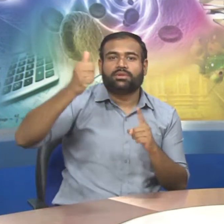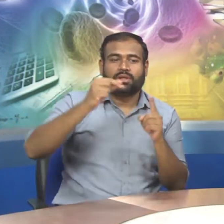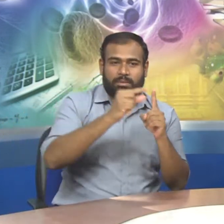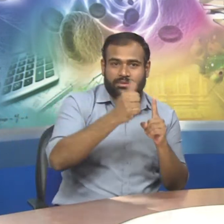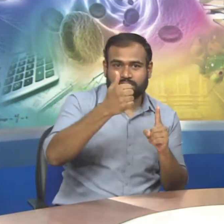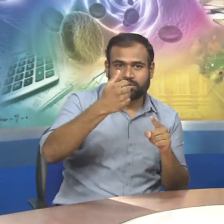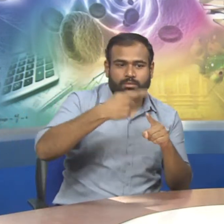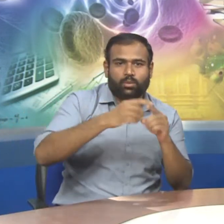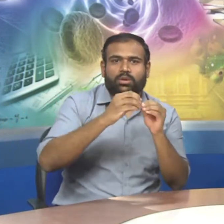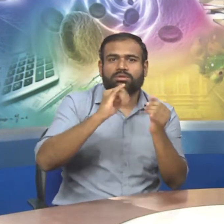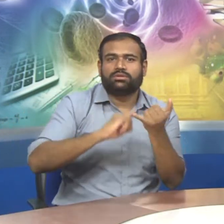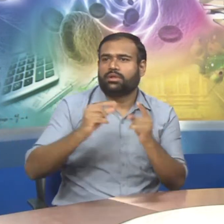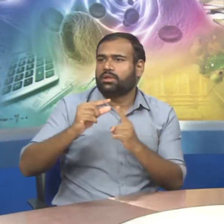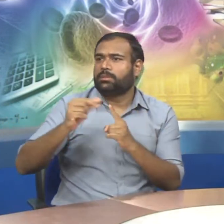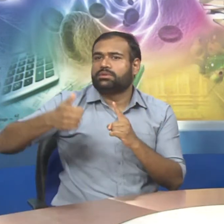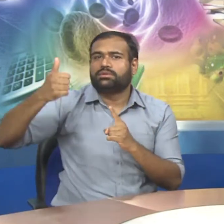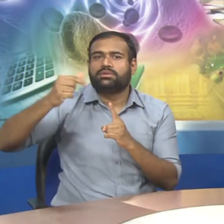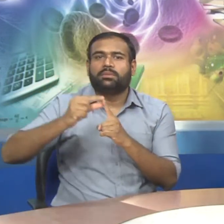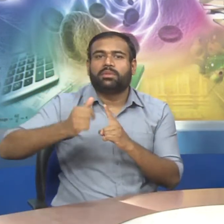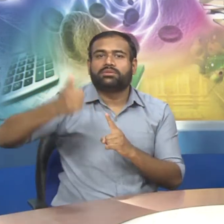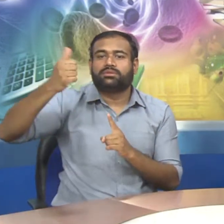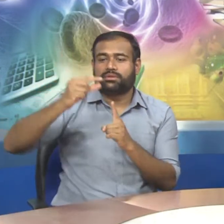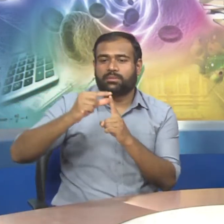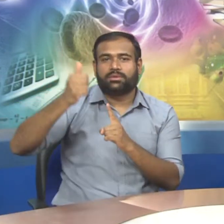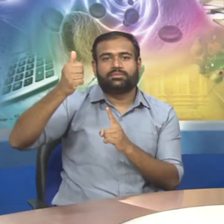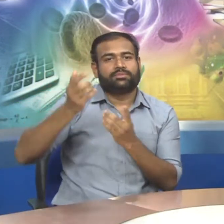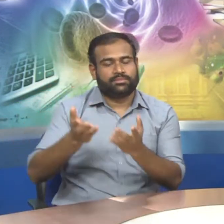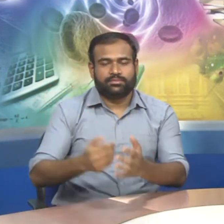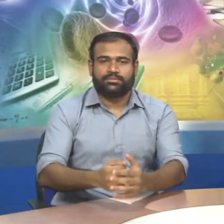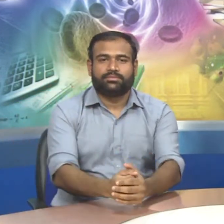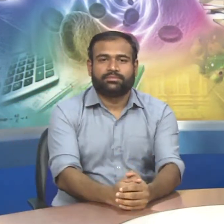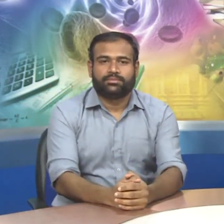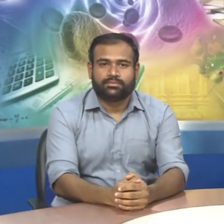Then P plus boss is the sign for principal.